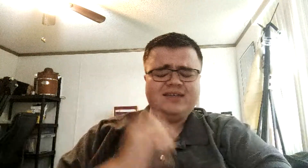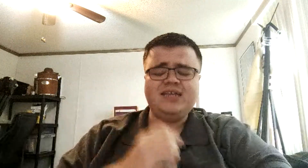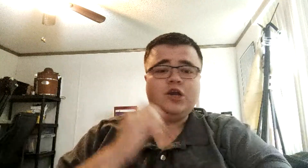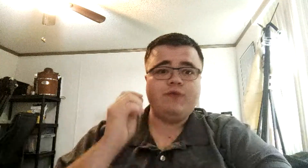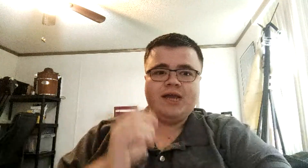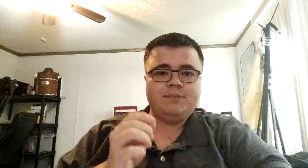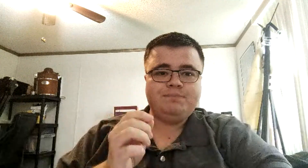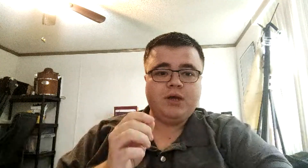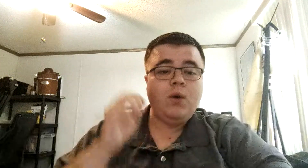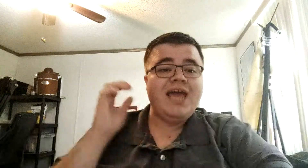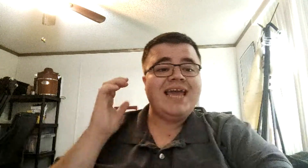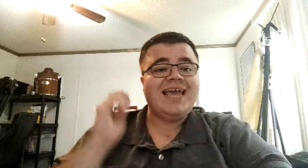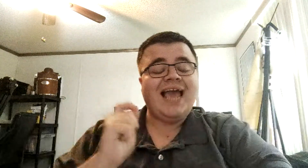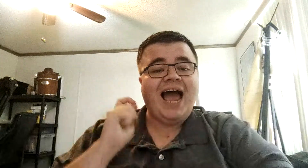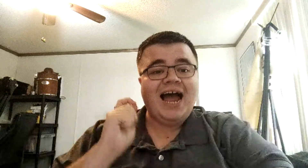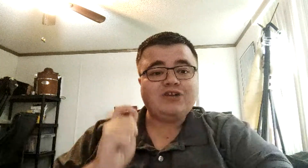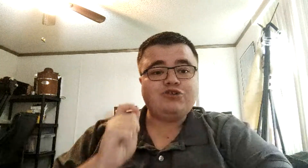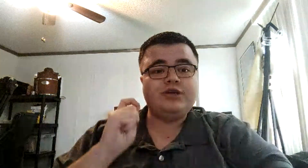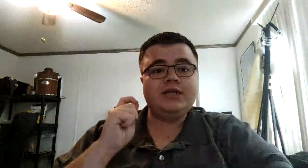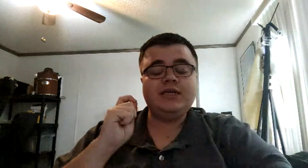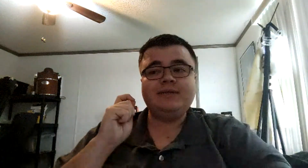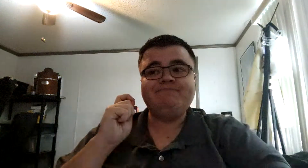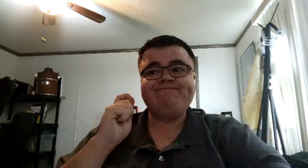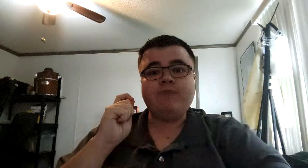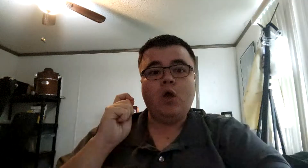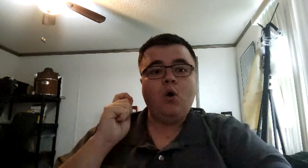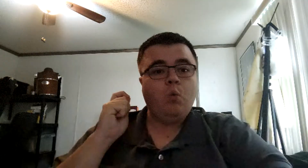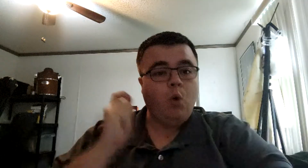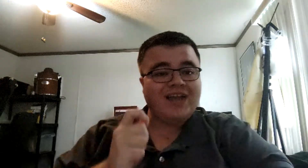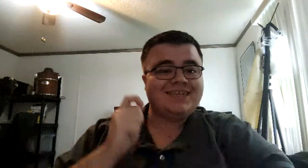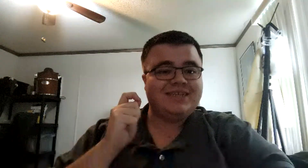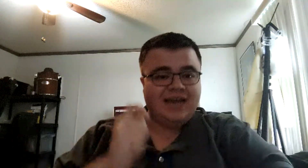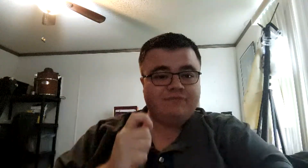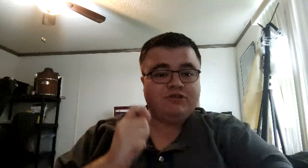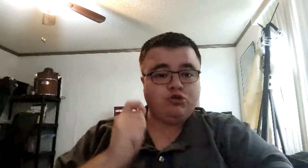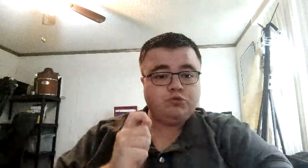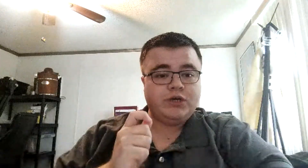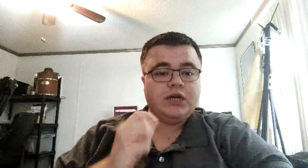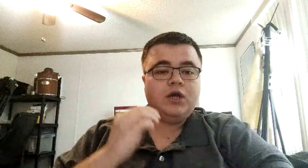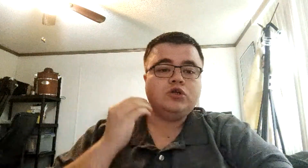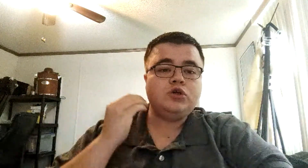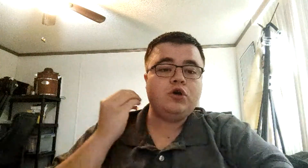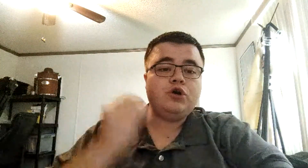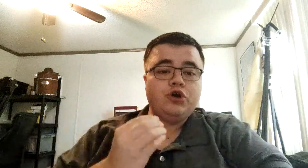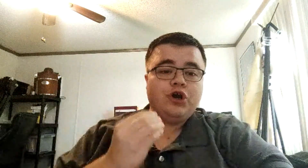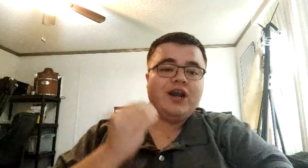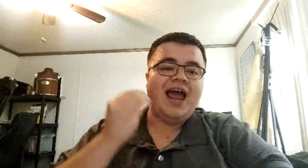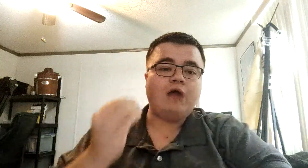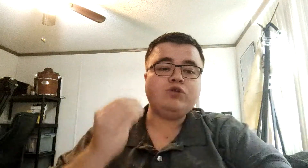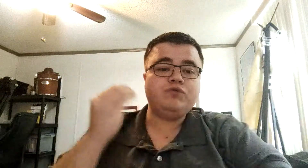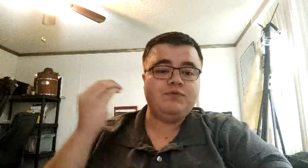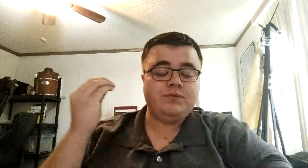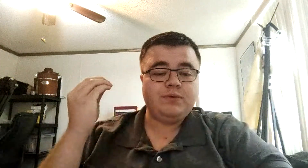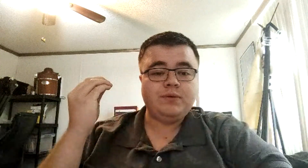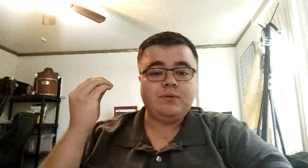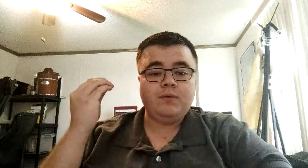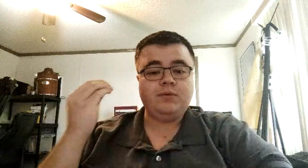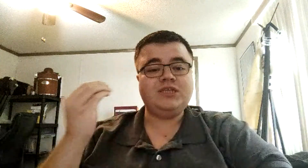Alexander Graham Bell, he actually want the children to learn how to